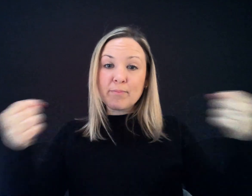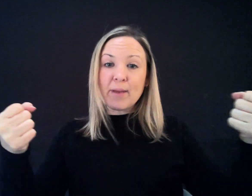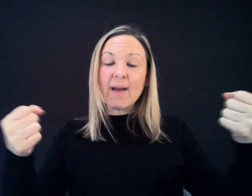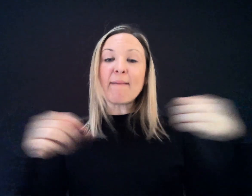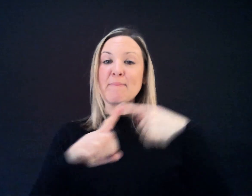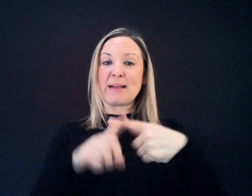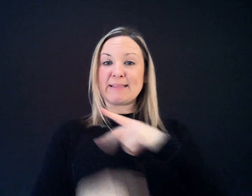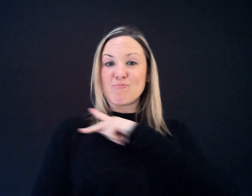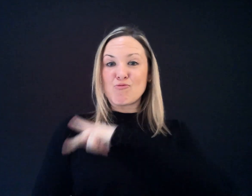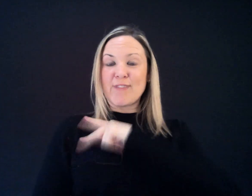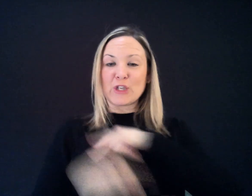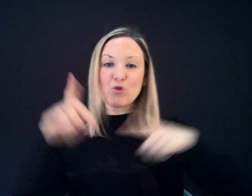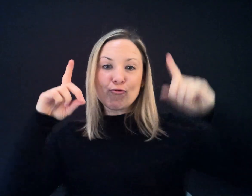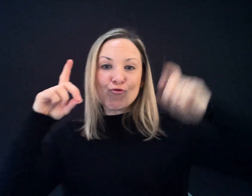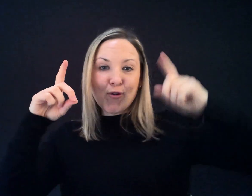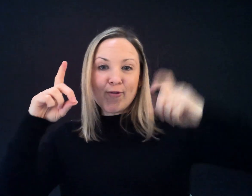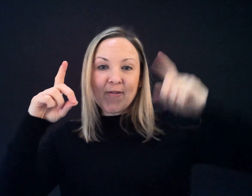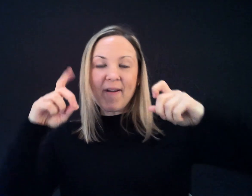professional videographer captured moments of the day.